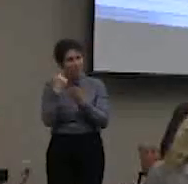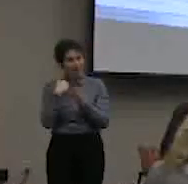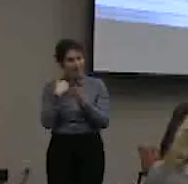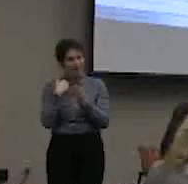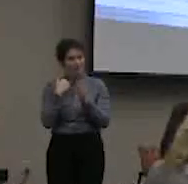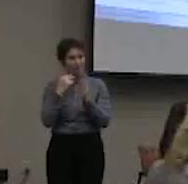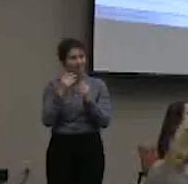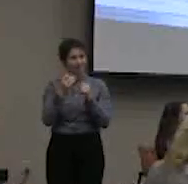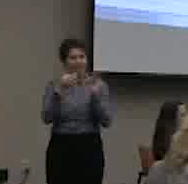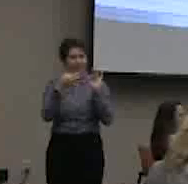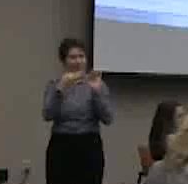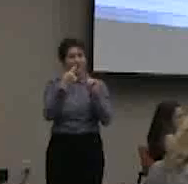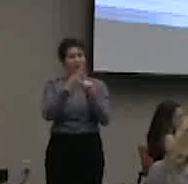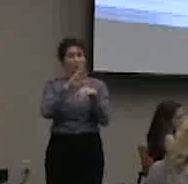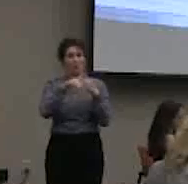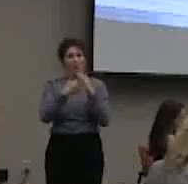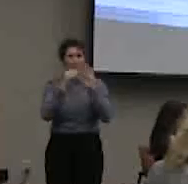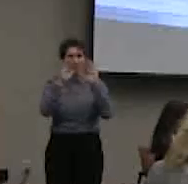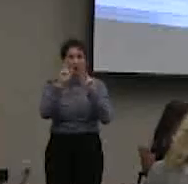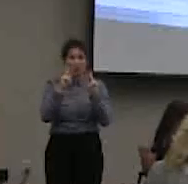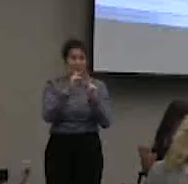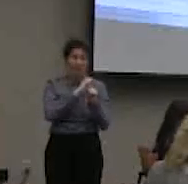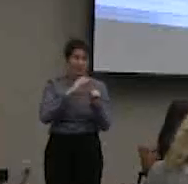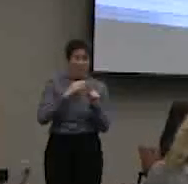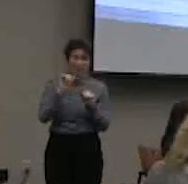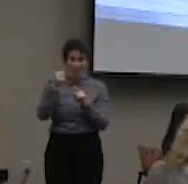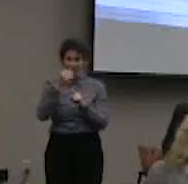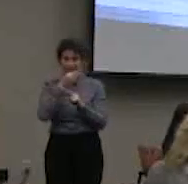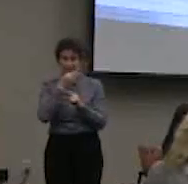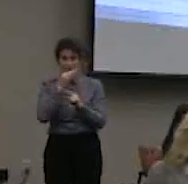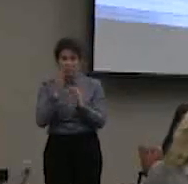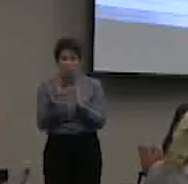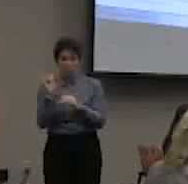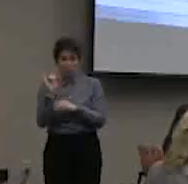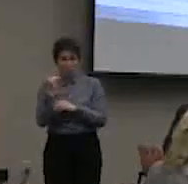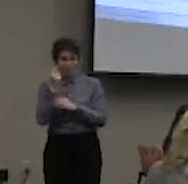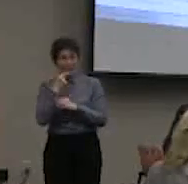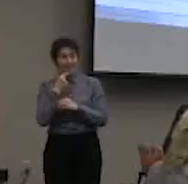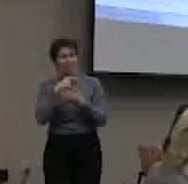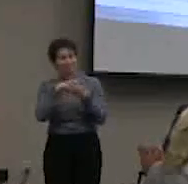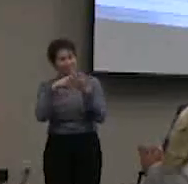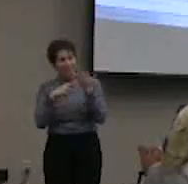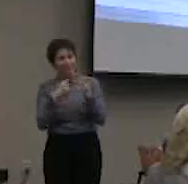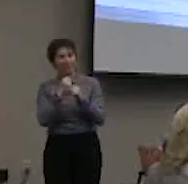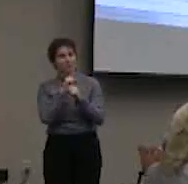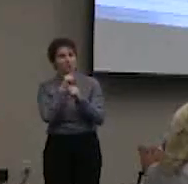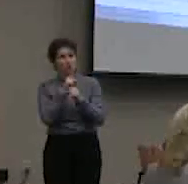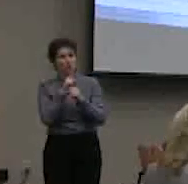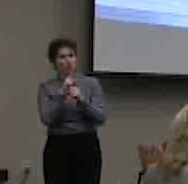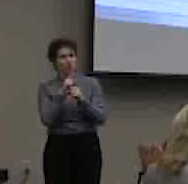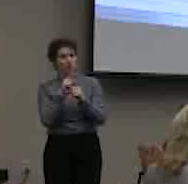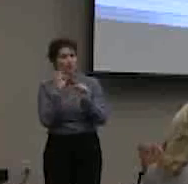on the commission and other experts to say, these would be good things that we want to make sure that are in the